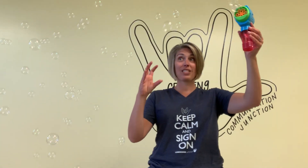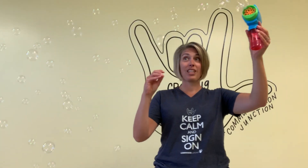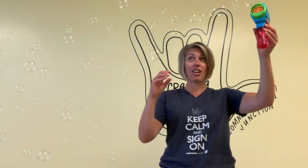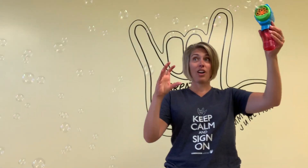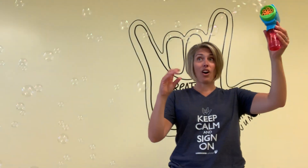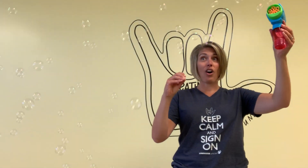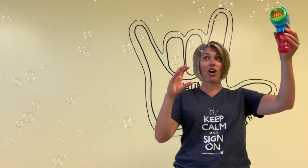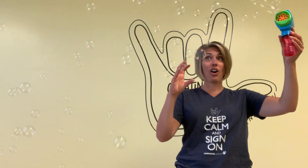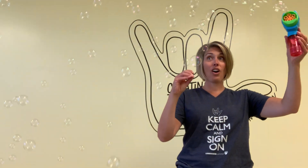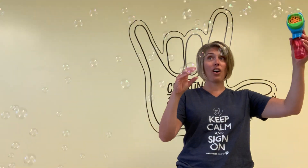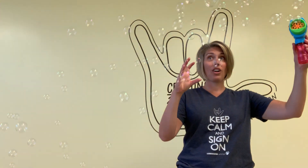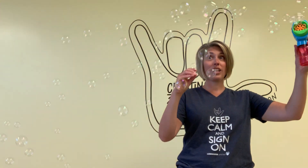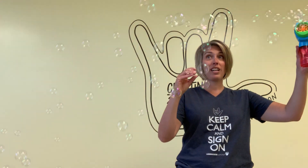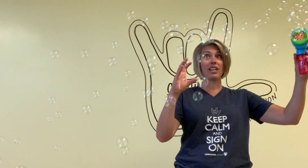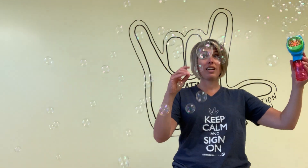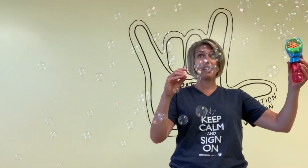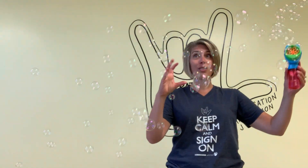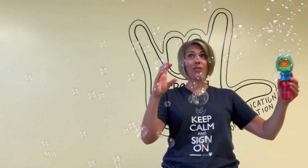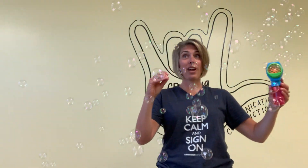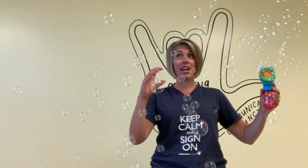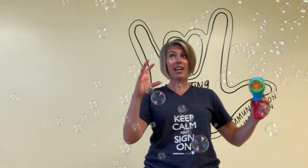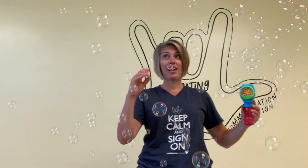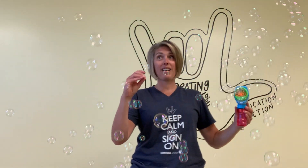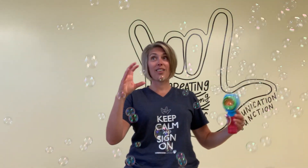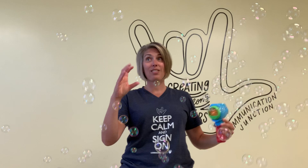around, all around.